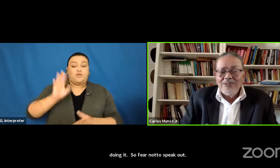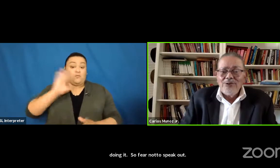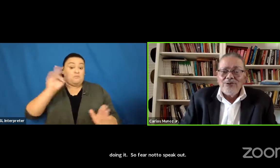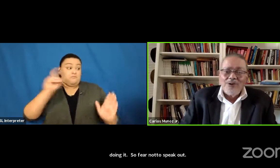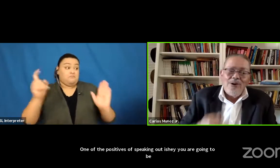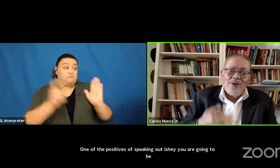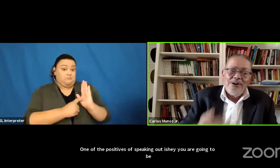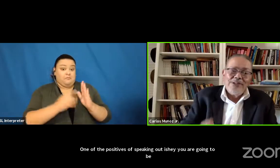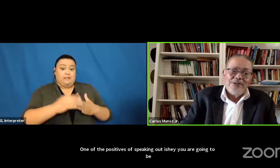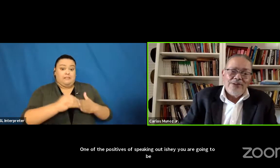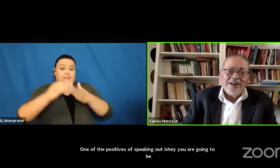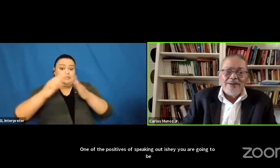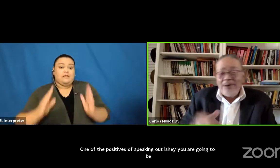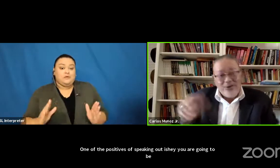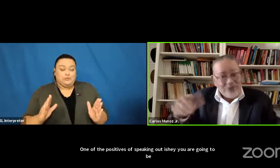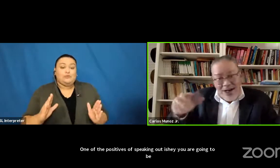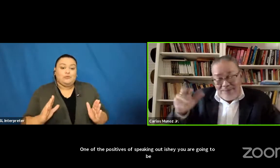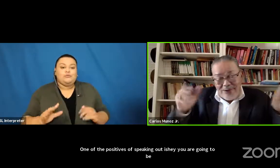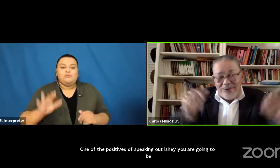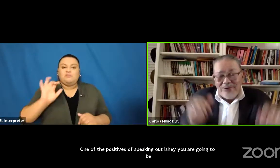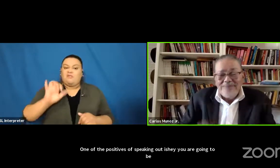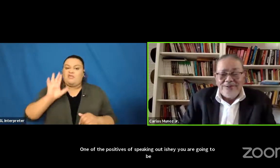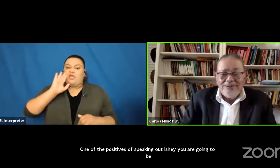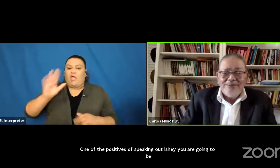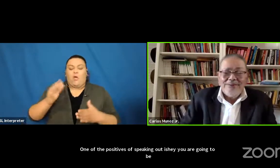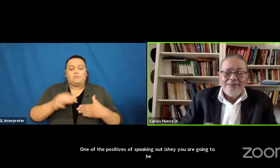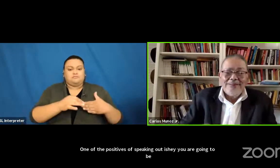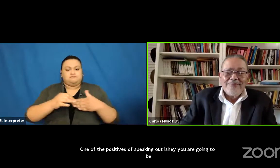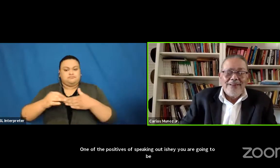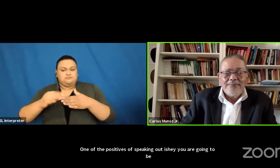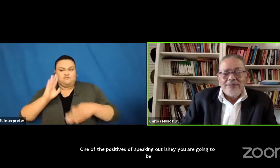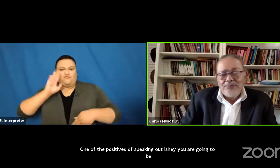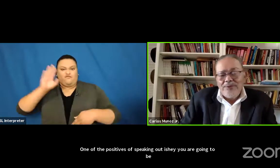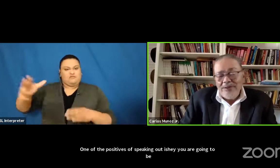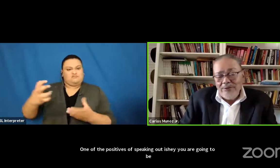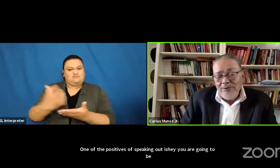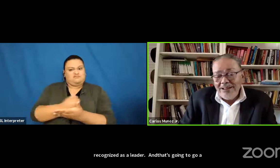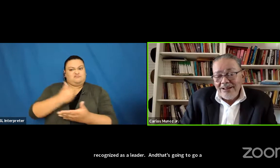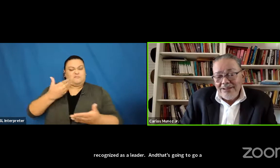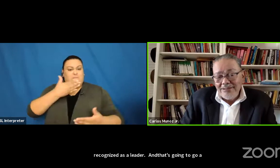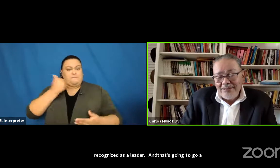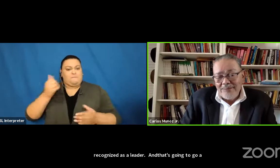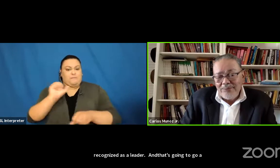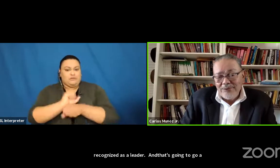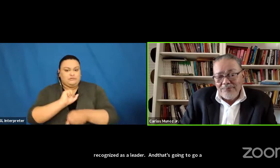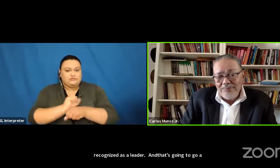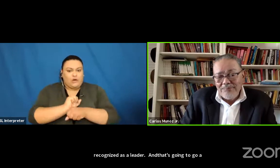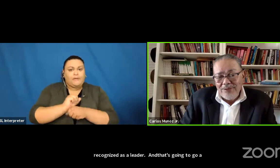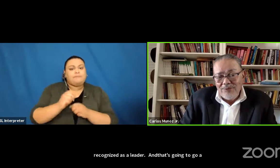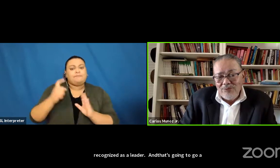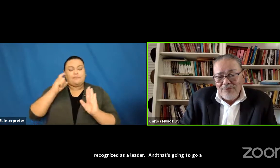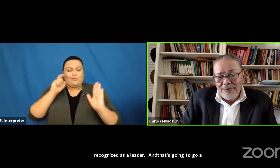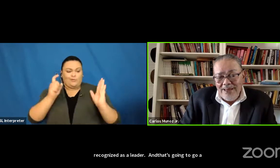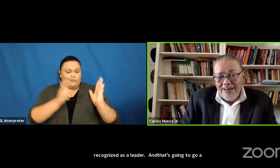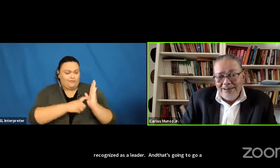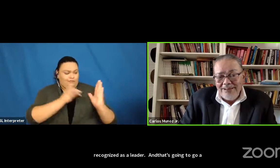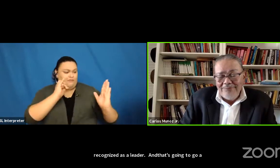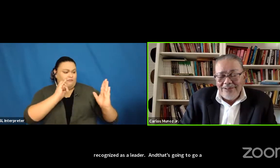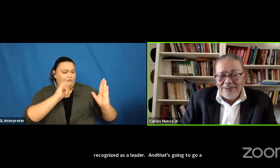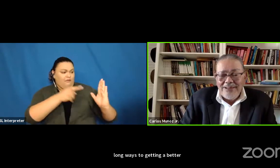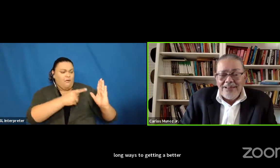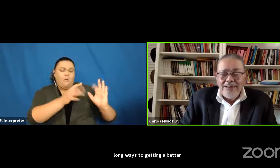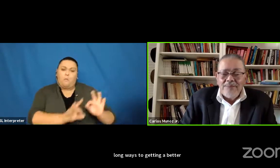and that's going to go a long ways to getting a better job in court, even, or being able to really recognize as an important woman or